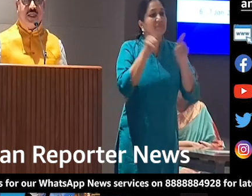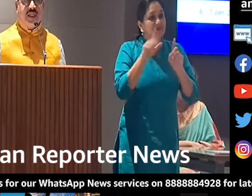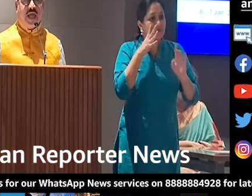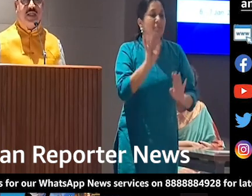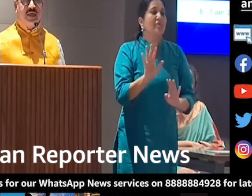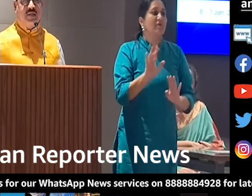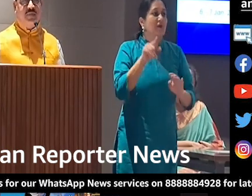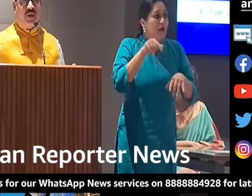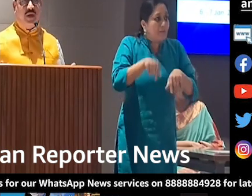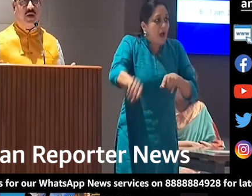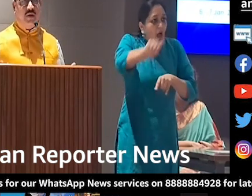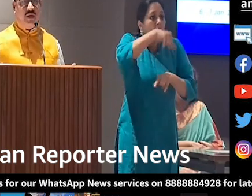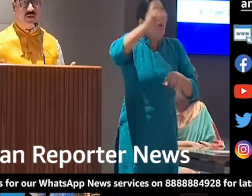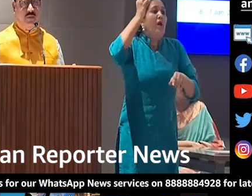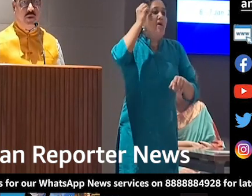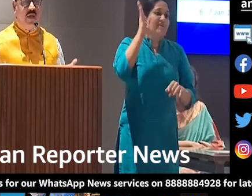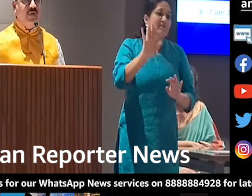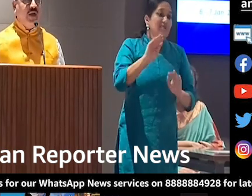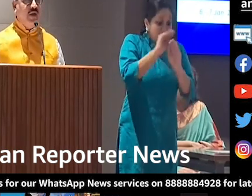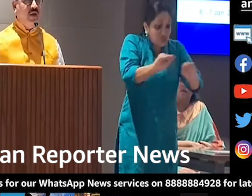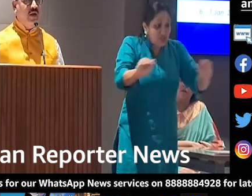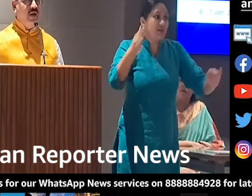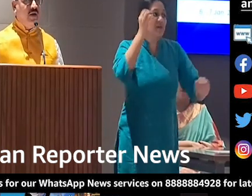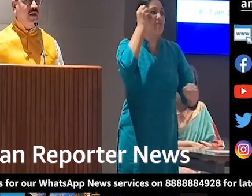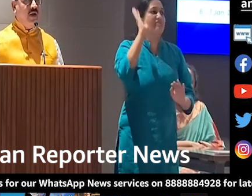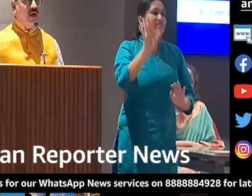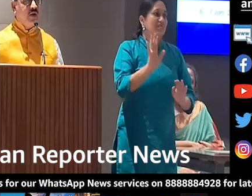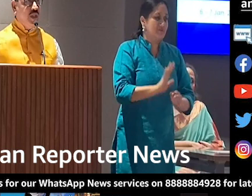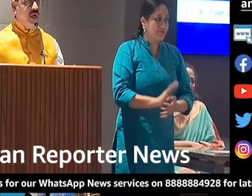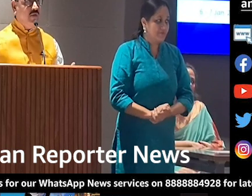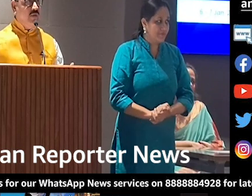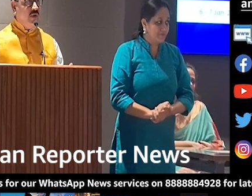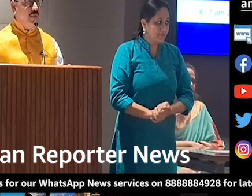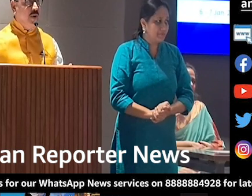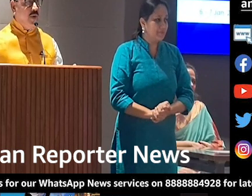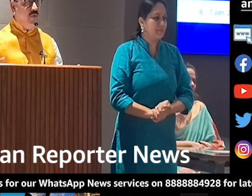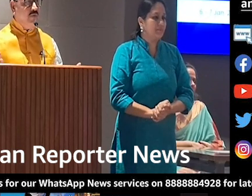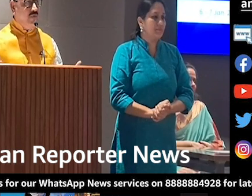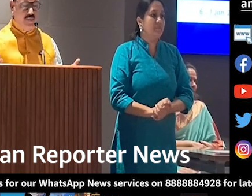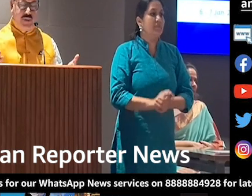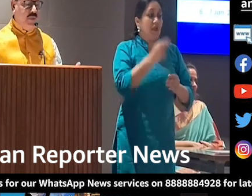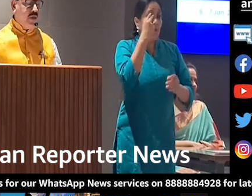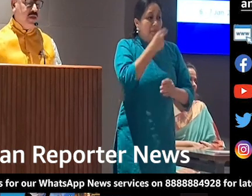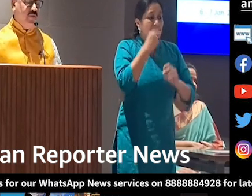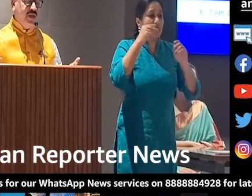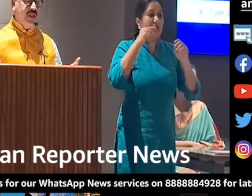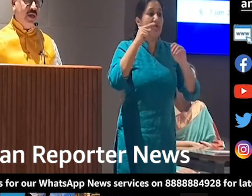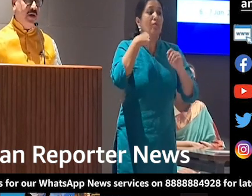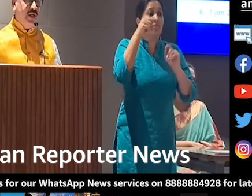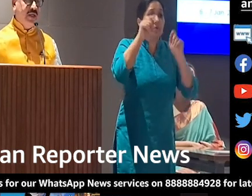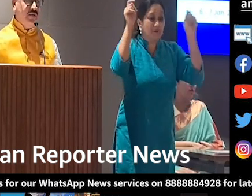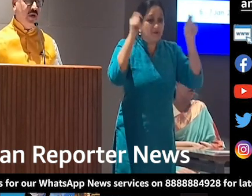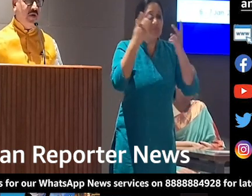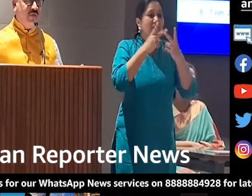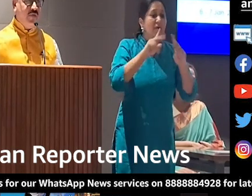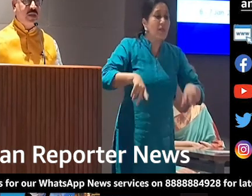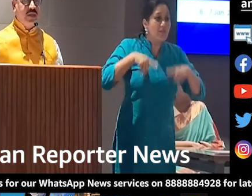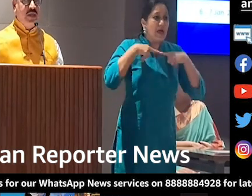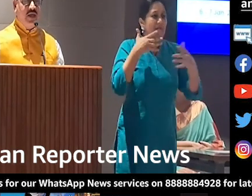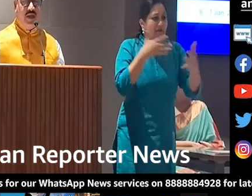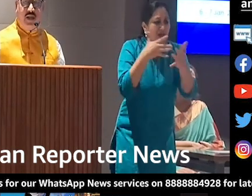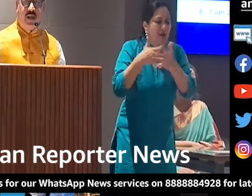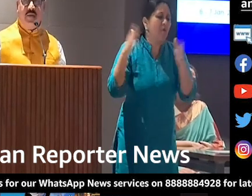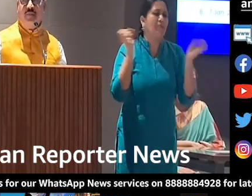good sensitized behavior, so that the people of the person with disabilities will not